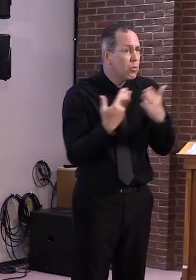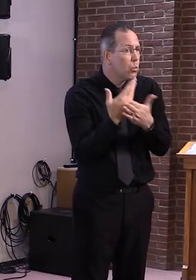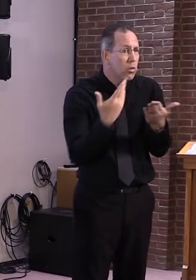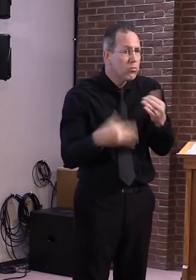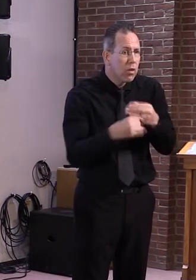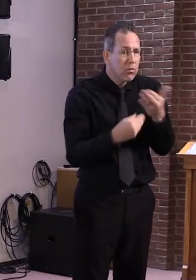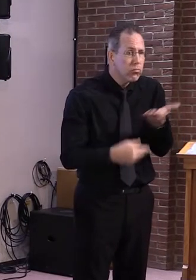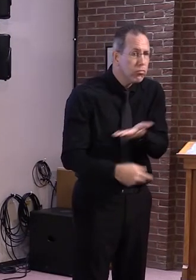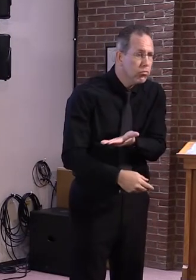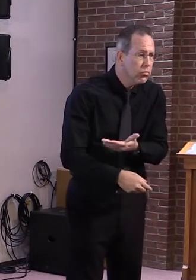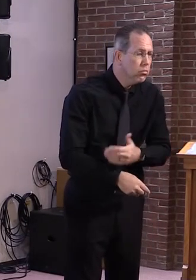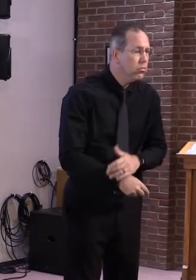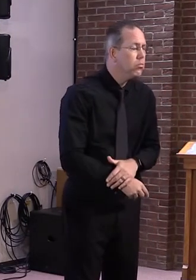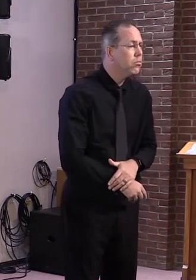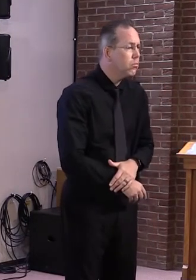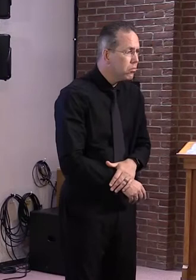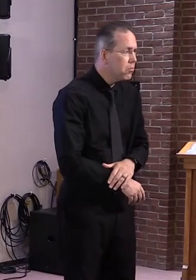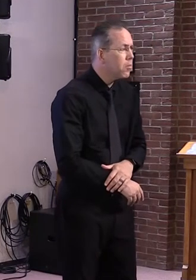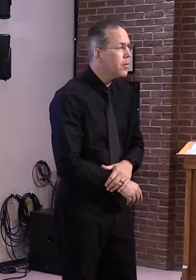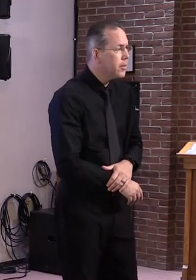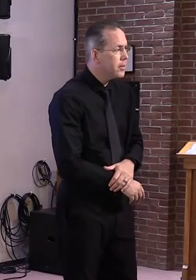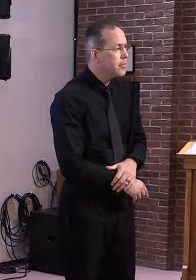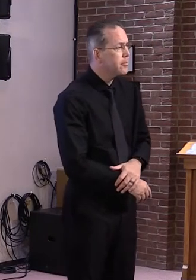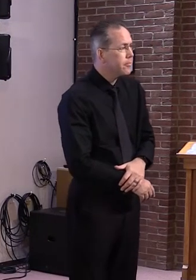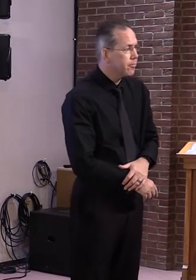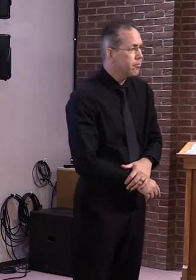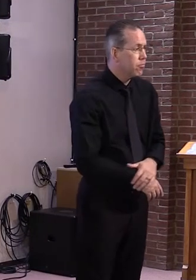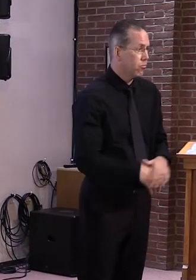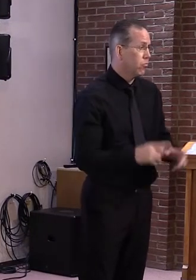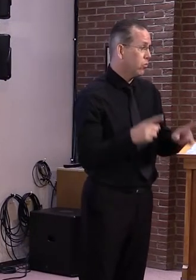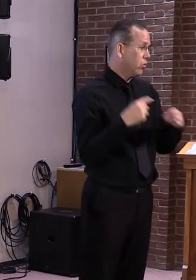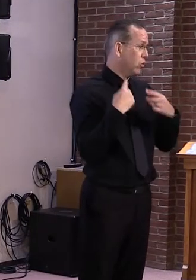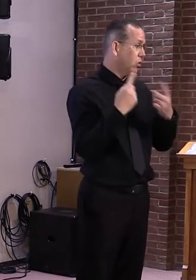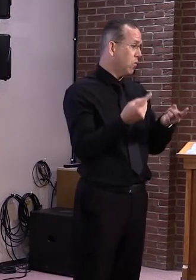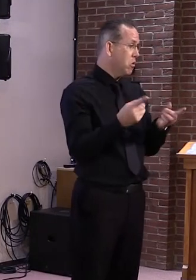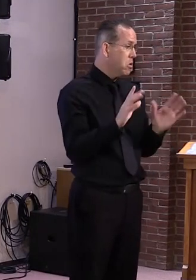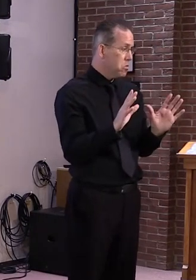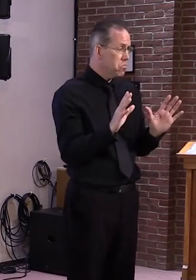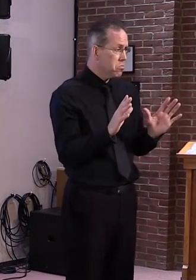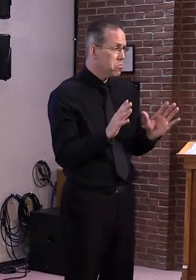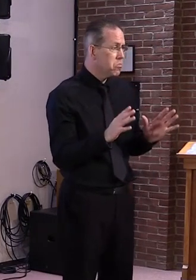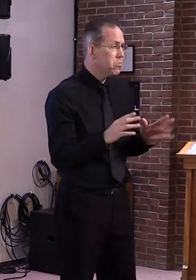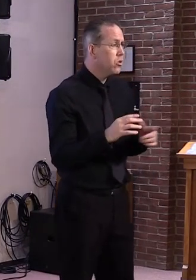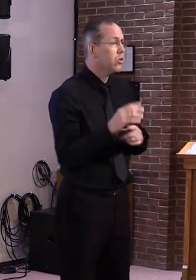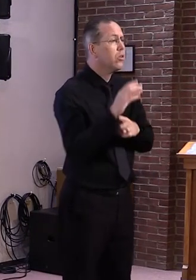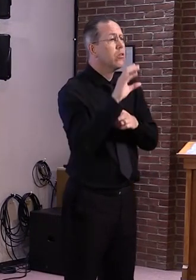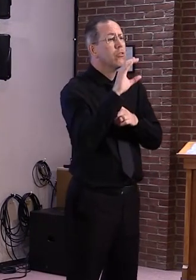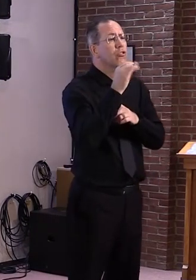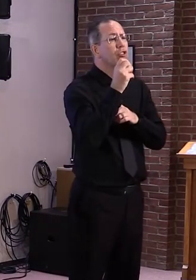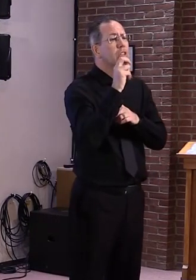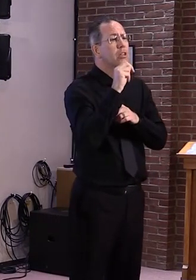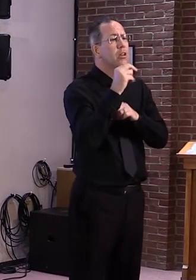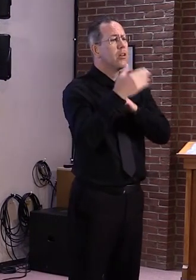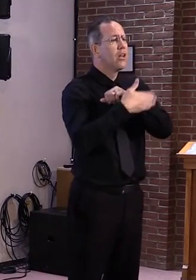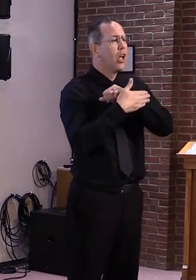here's where we are, where we stand today. We tested Chittenden Regional Correctional Facility on Wednesday. All